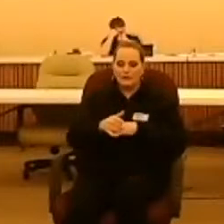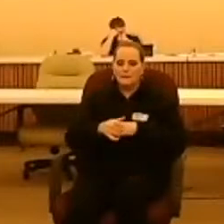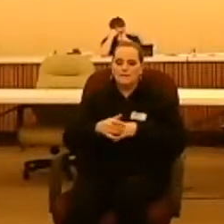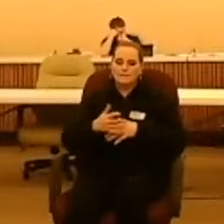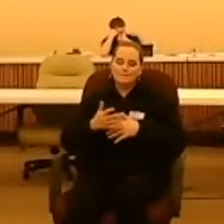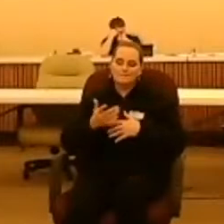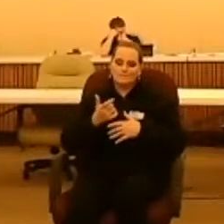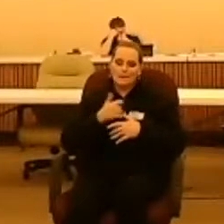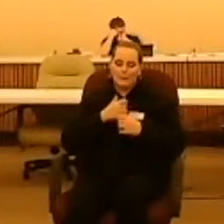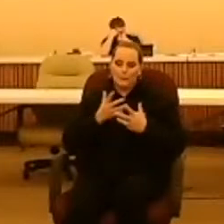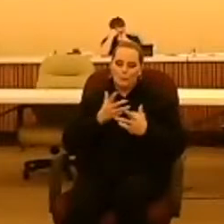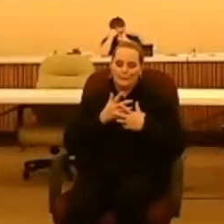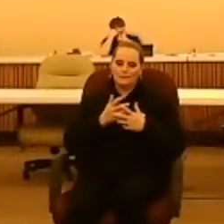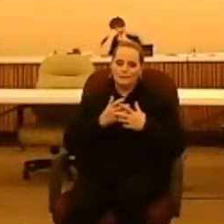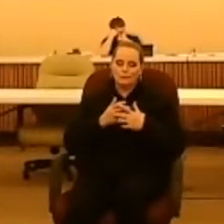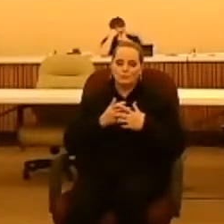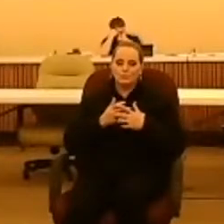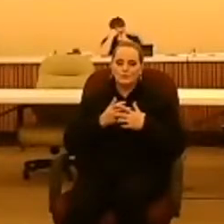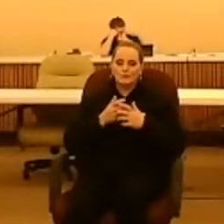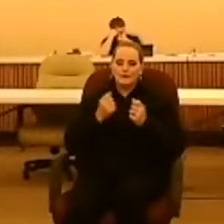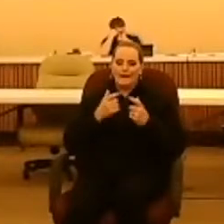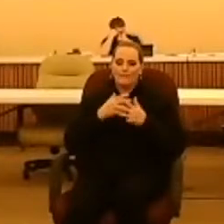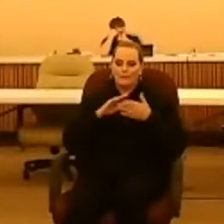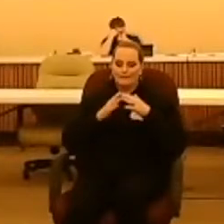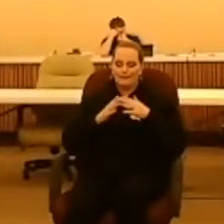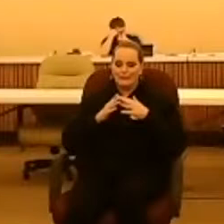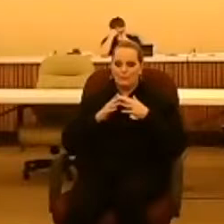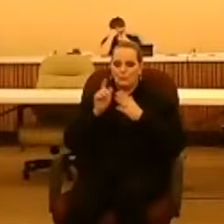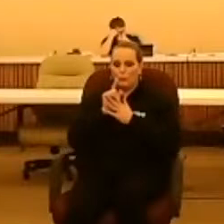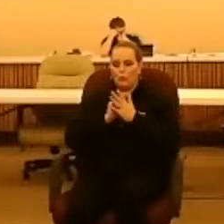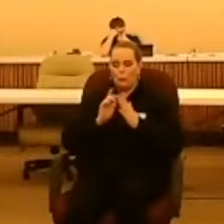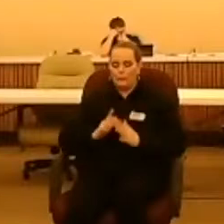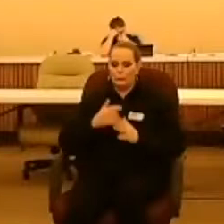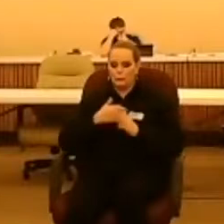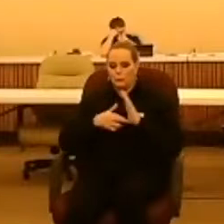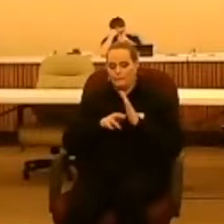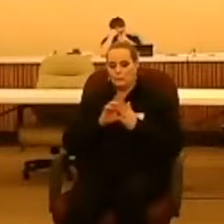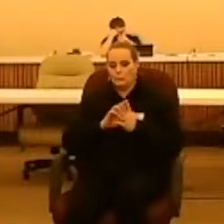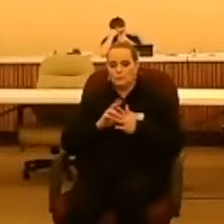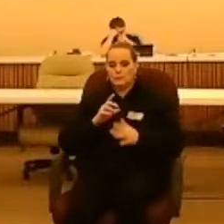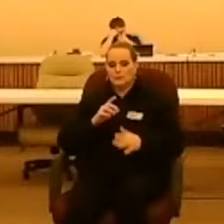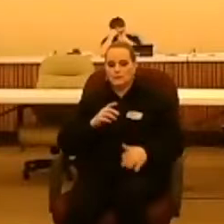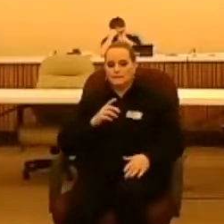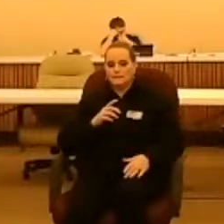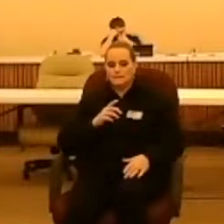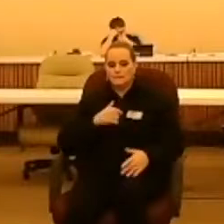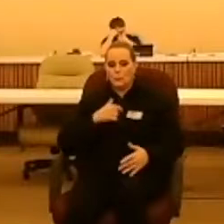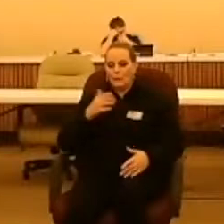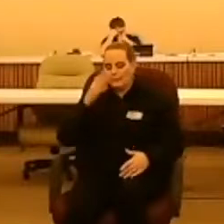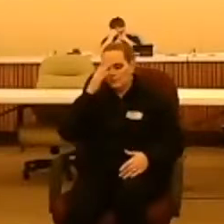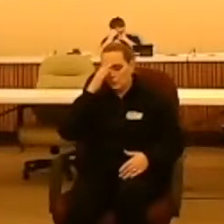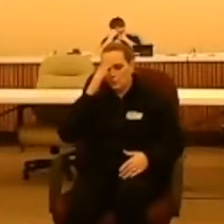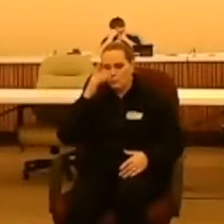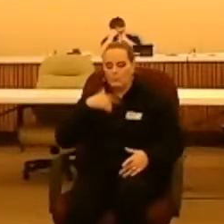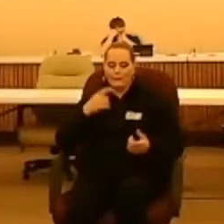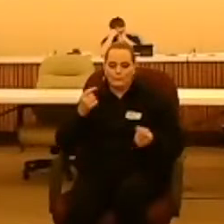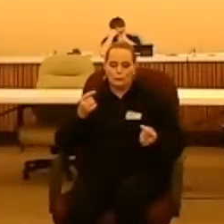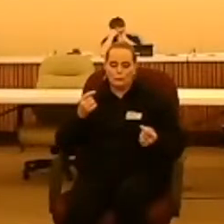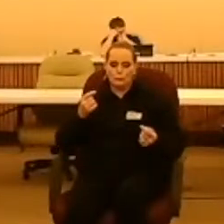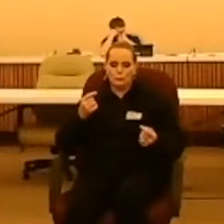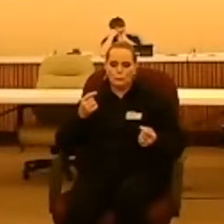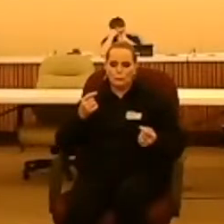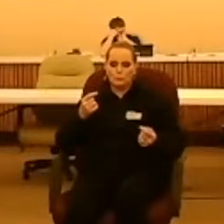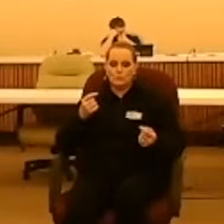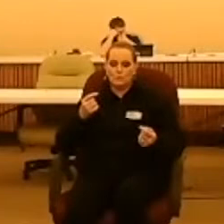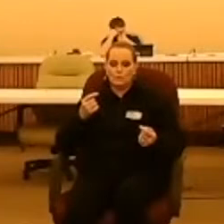Ethics, I would want to have the town attorney review it just so that I, knew where the landmines were.